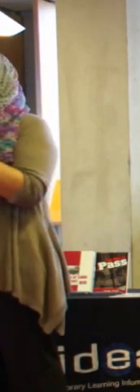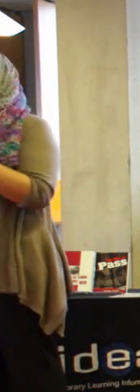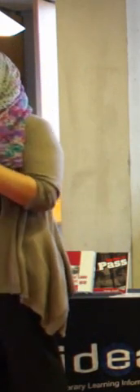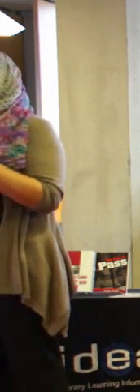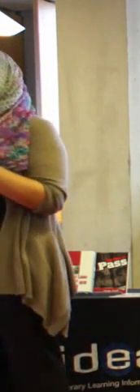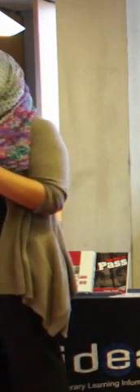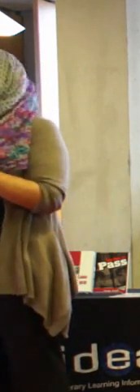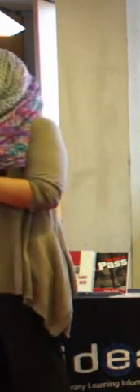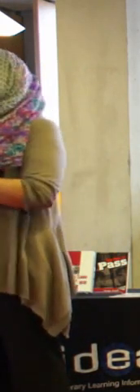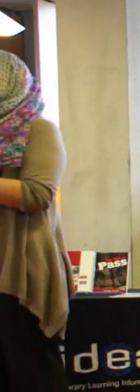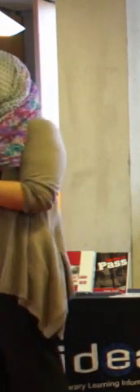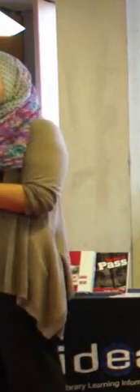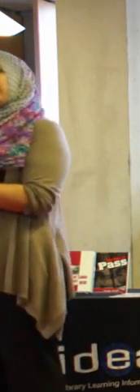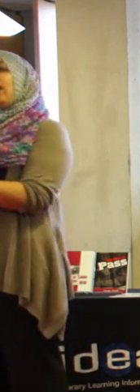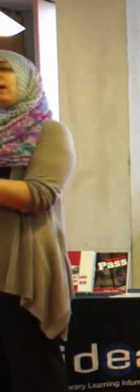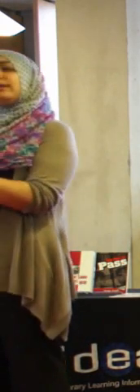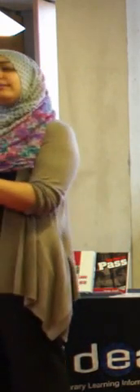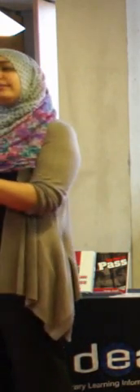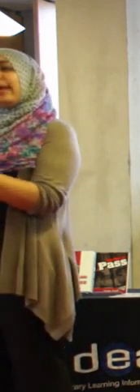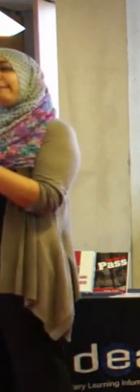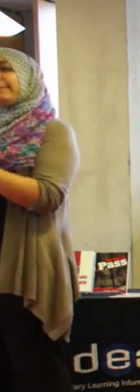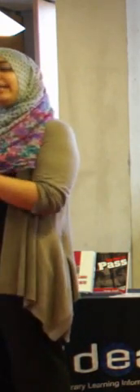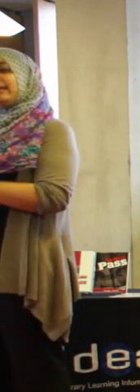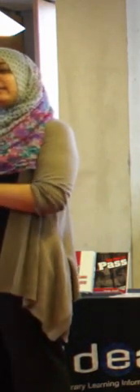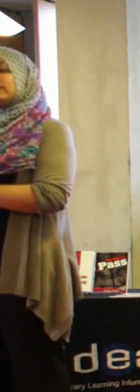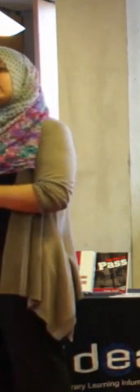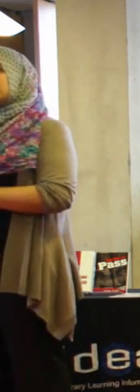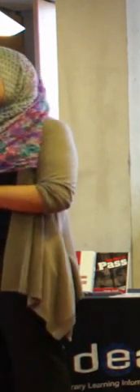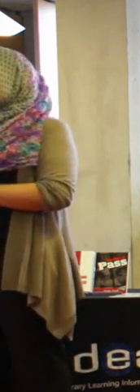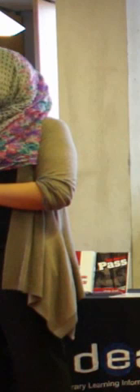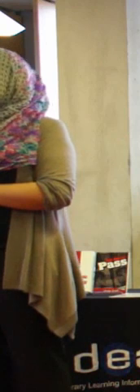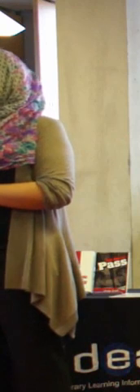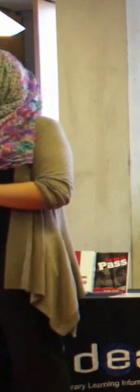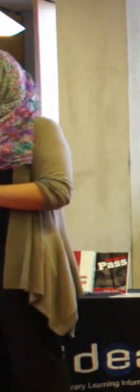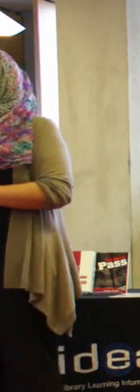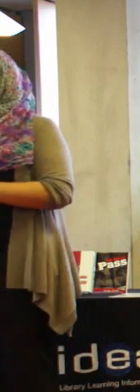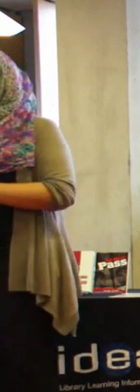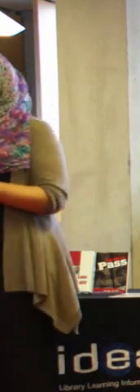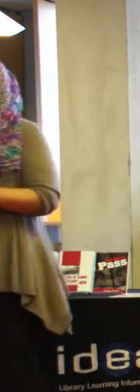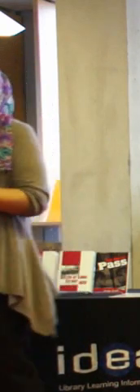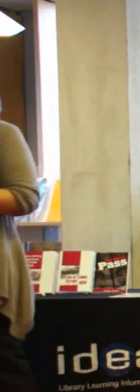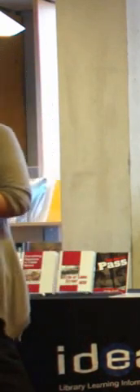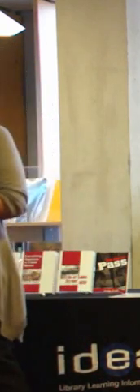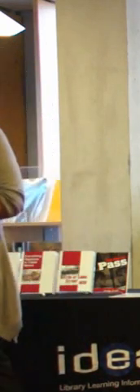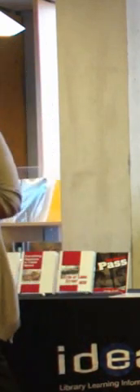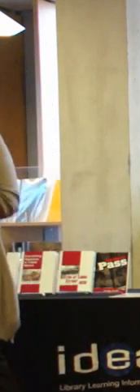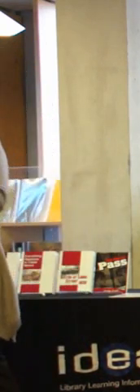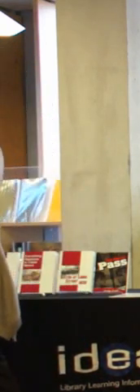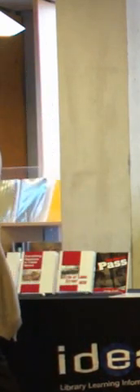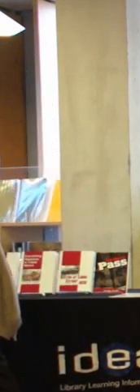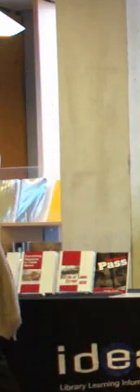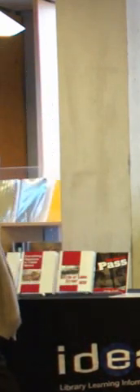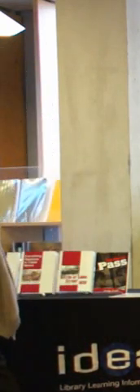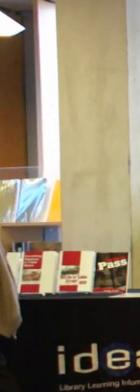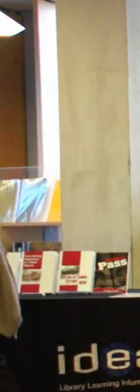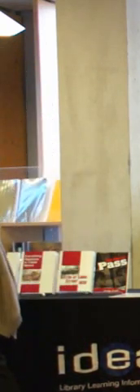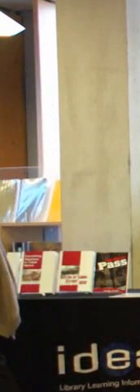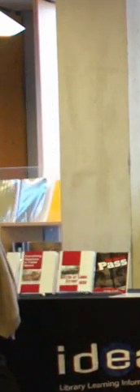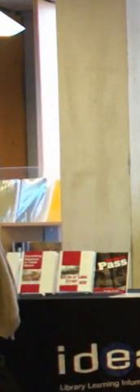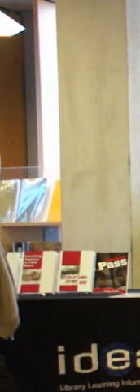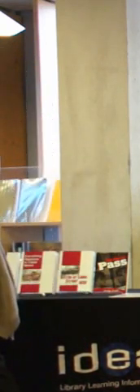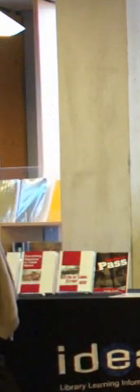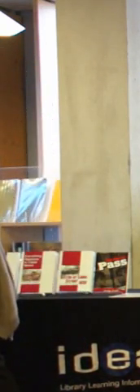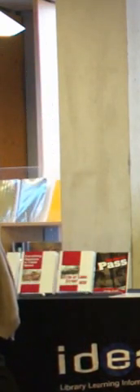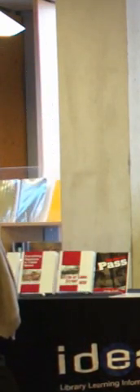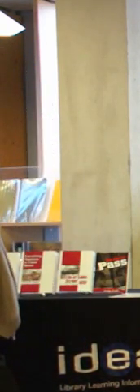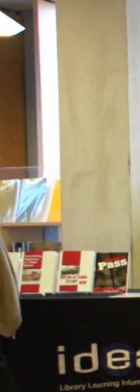by the late 1920s, he was a key thinker on the left of the Labour Party, and he was associated particularly with the